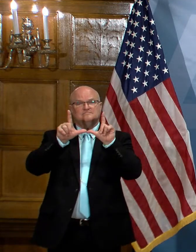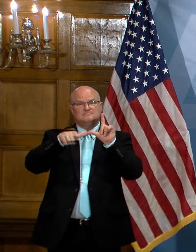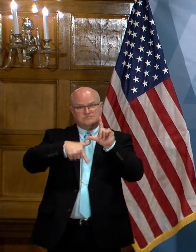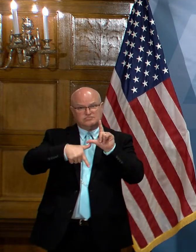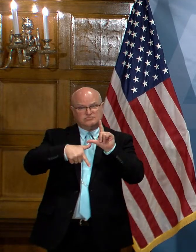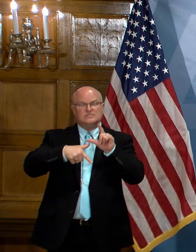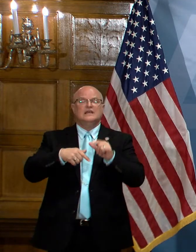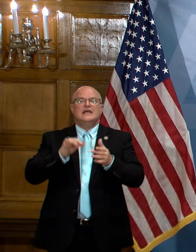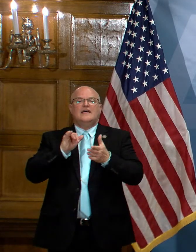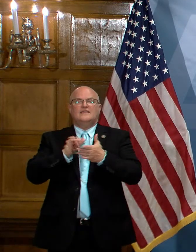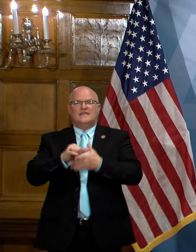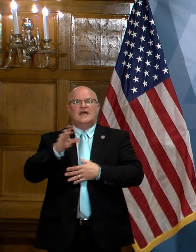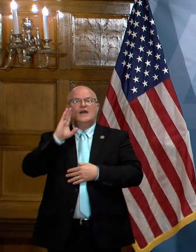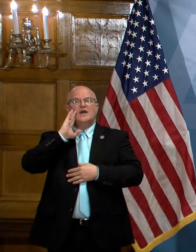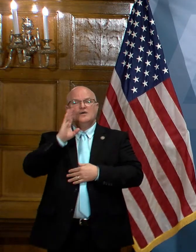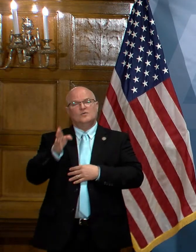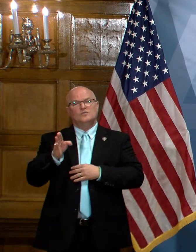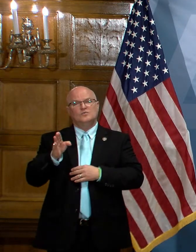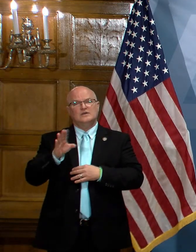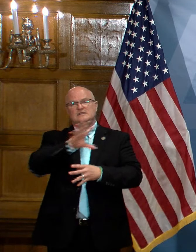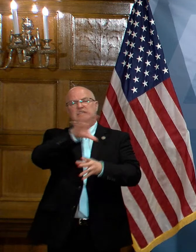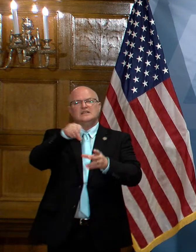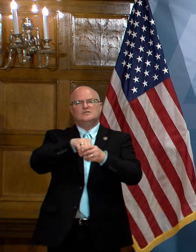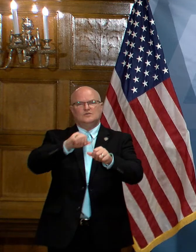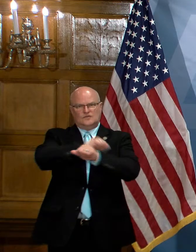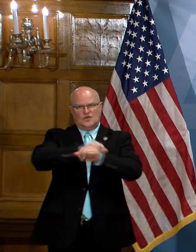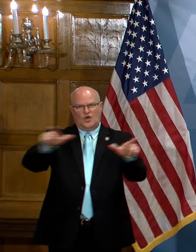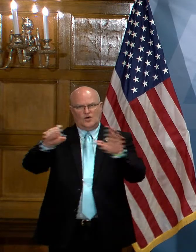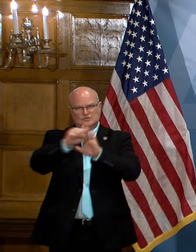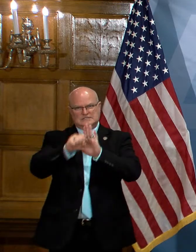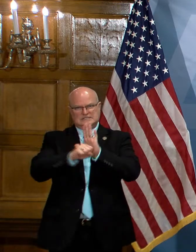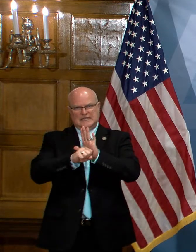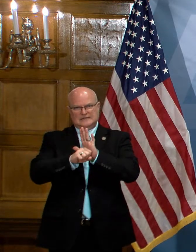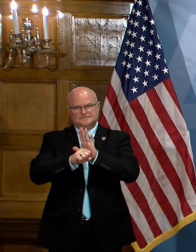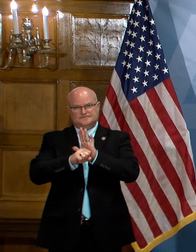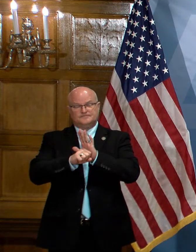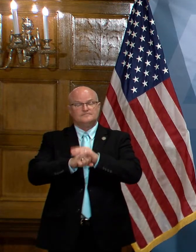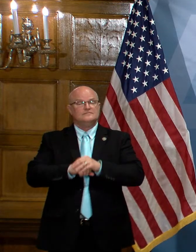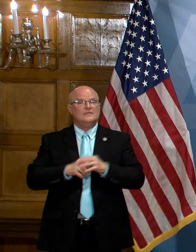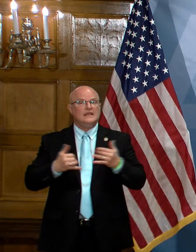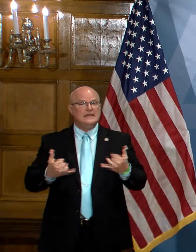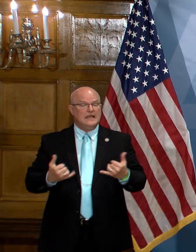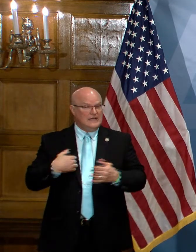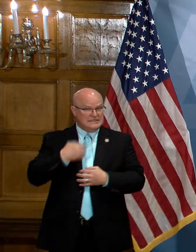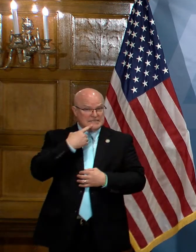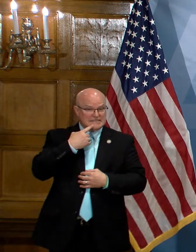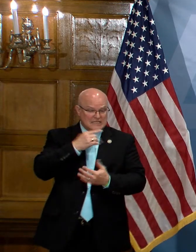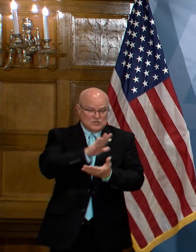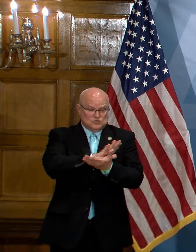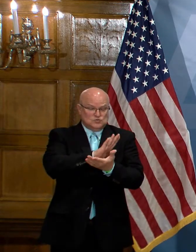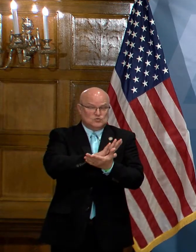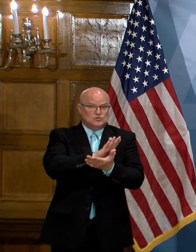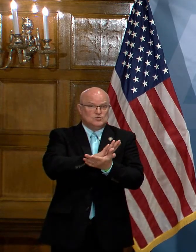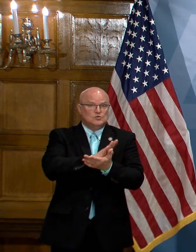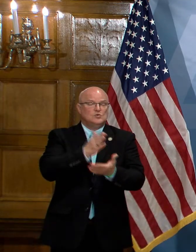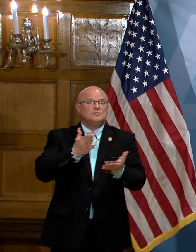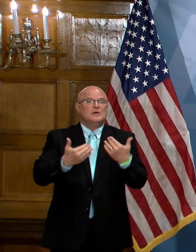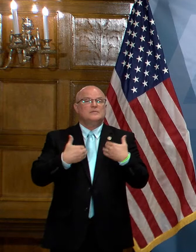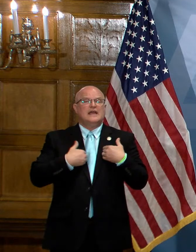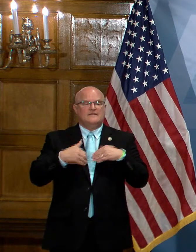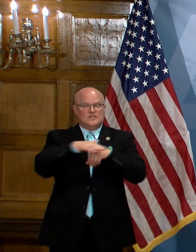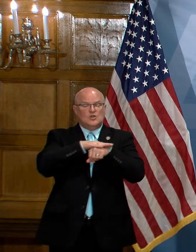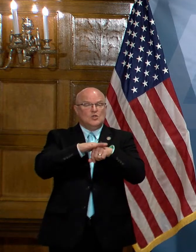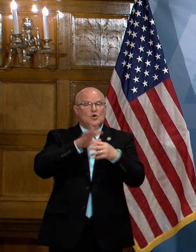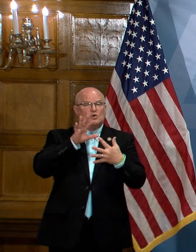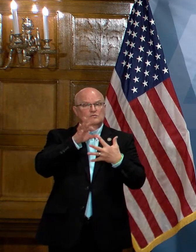that that will include everyone. Now, as I said, schools will probably have the